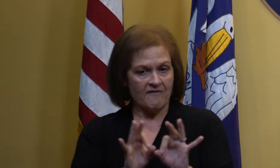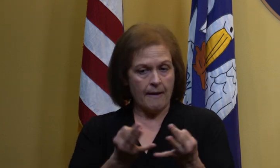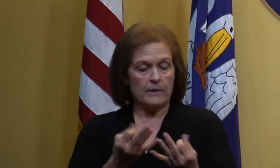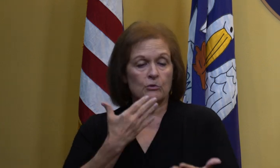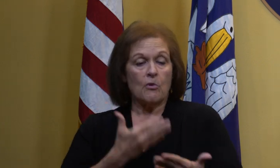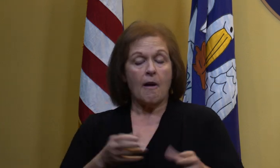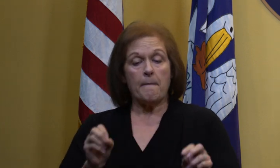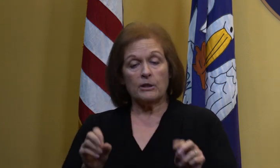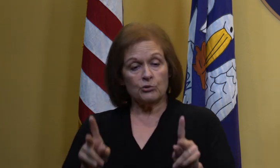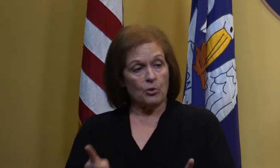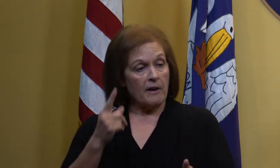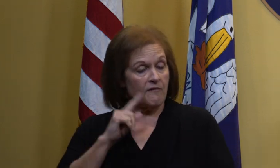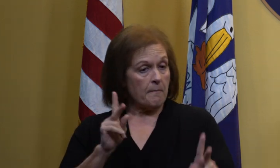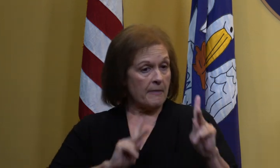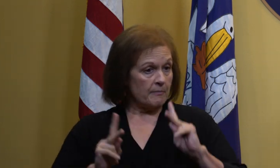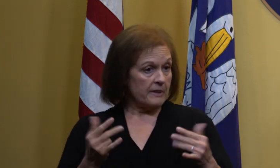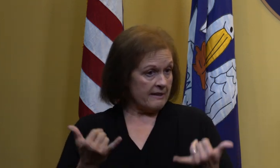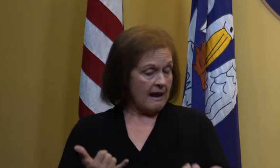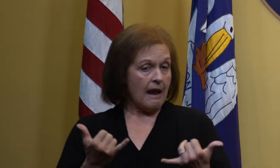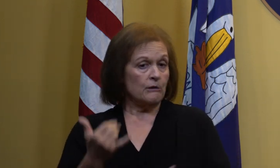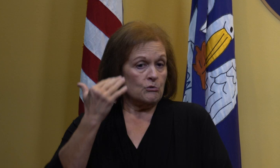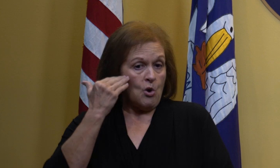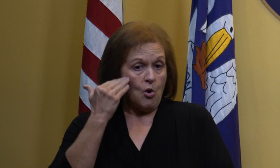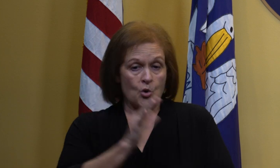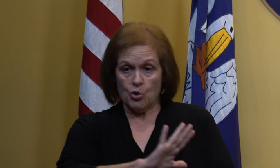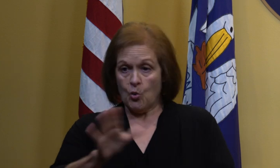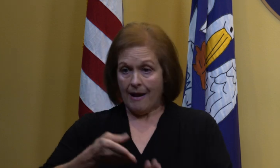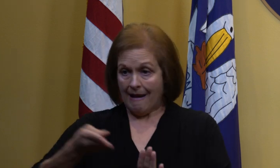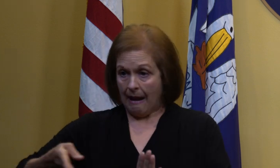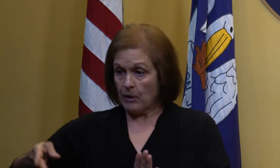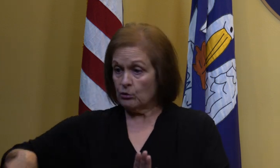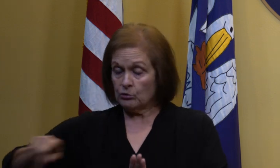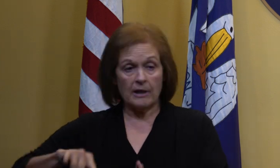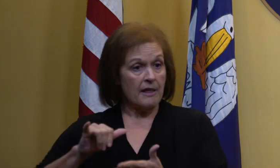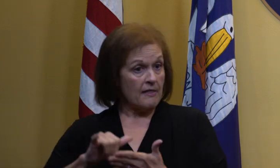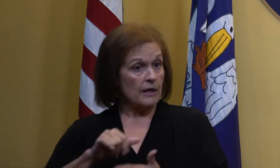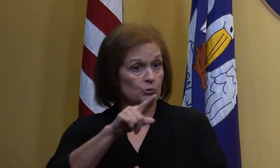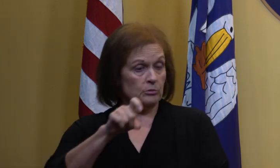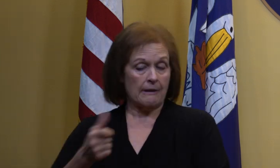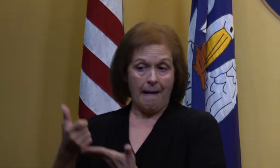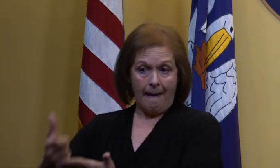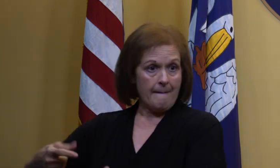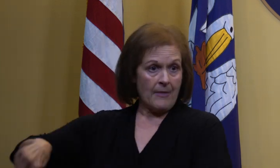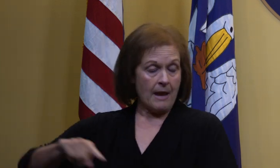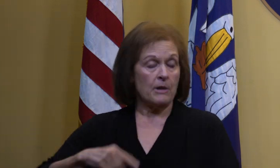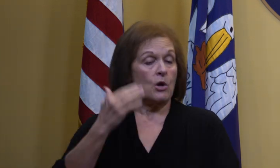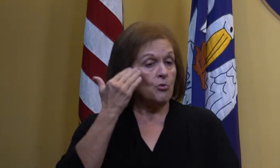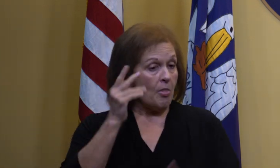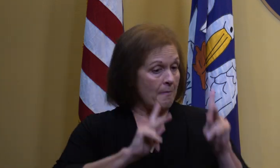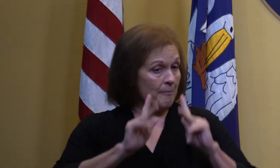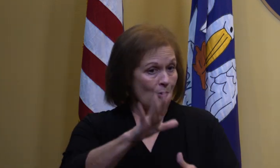great opportunity for residents, again, to know that your neighbors are really your first responders. So know your